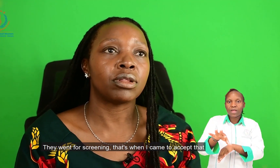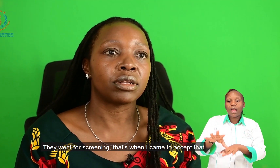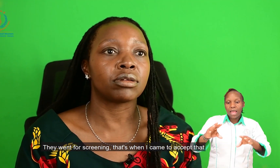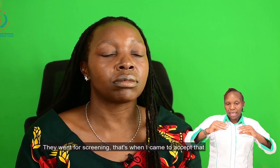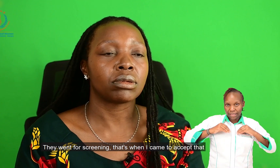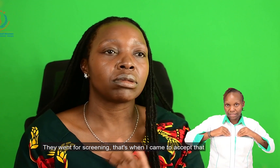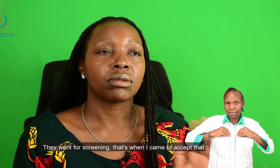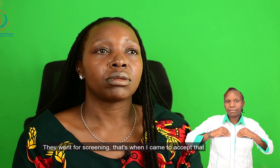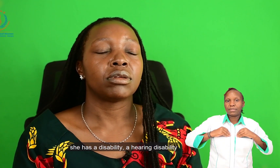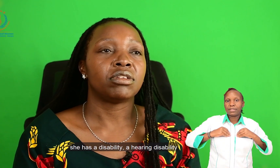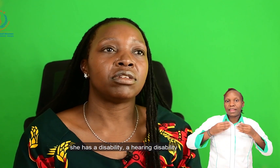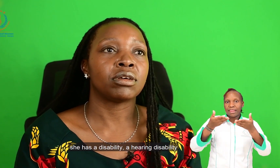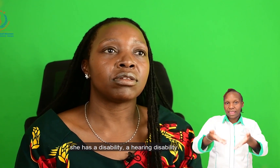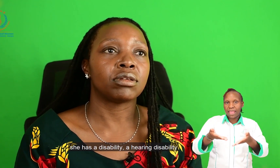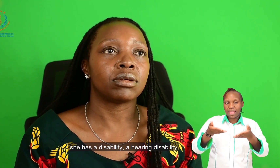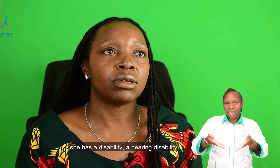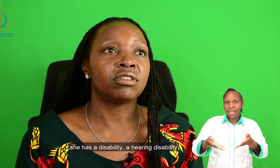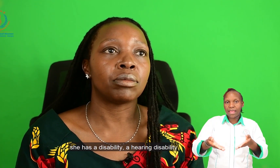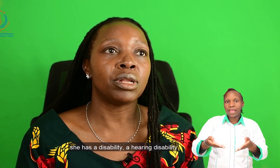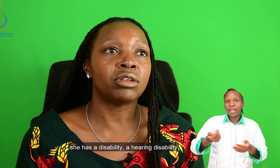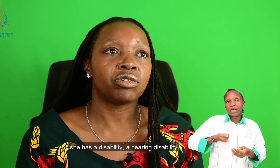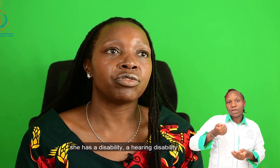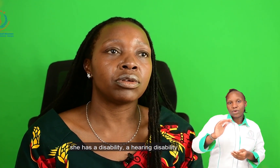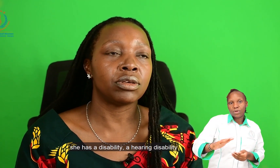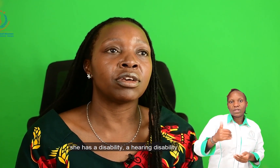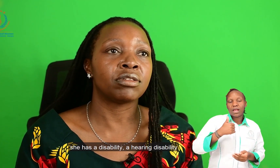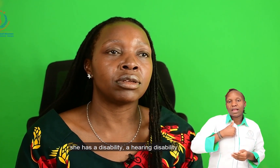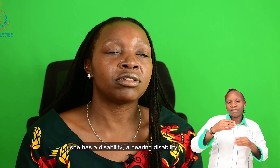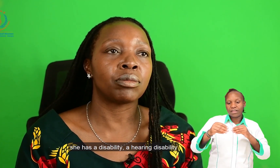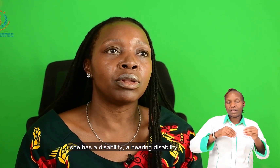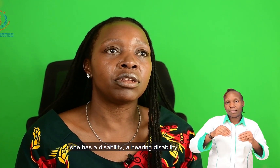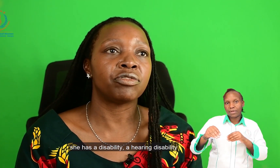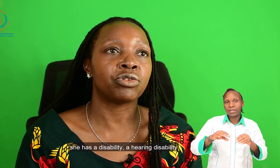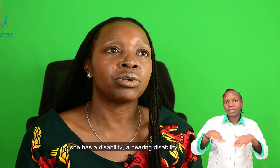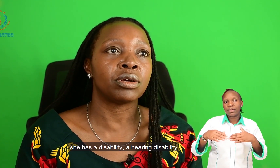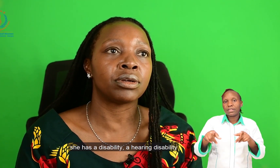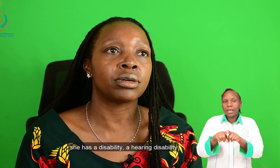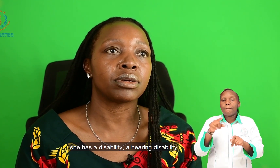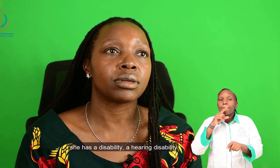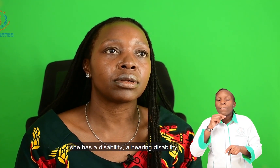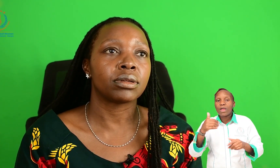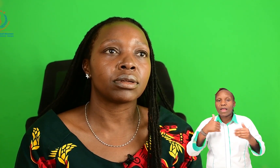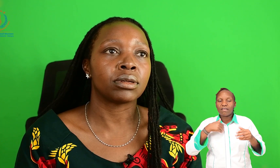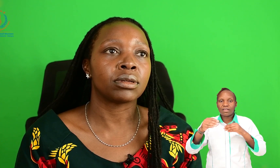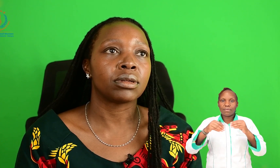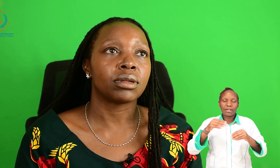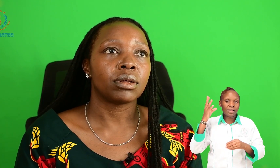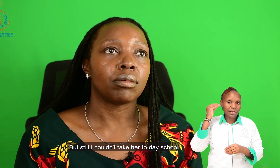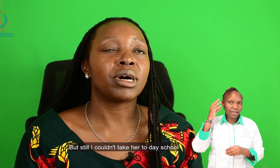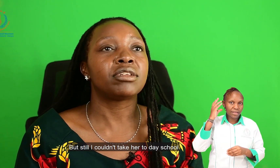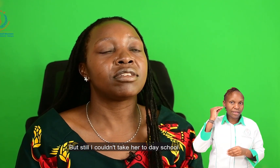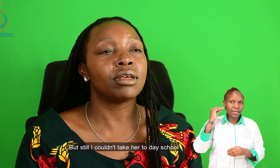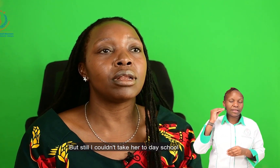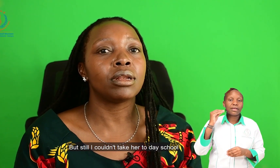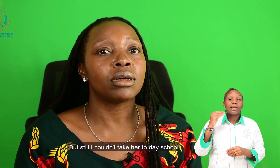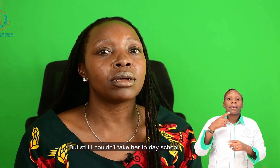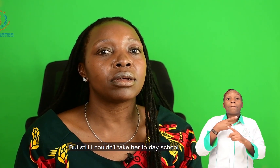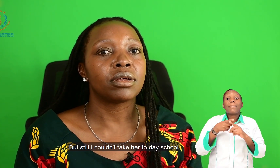that he has a disability for hearing. But still,